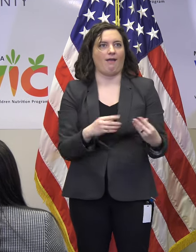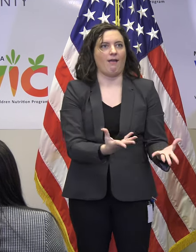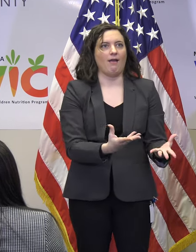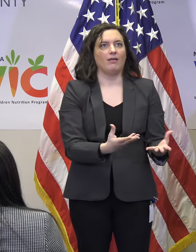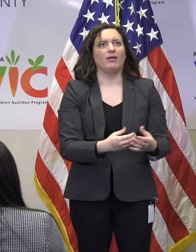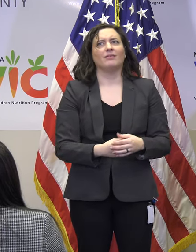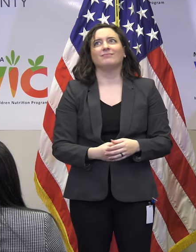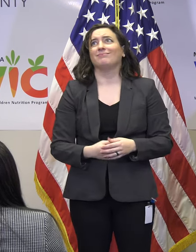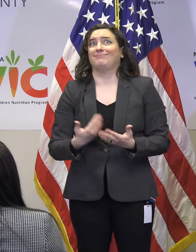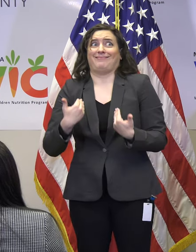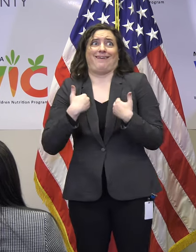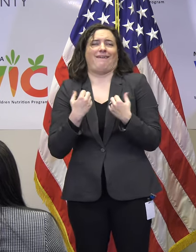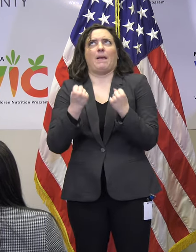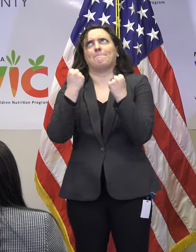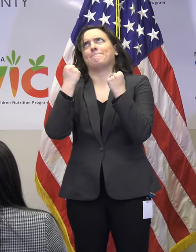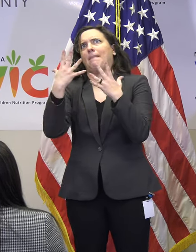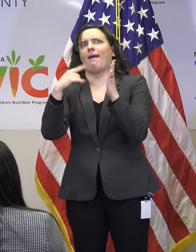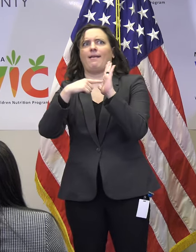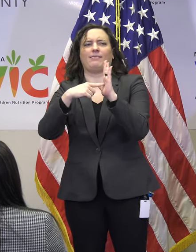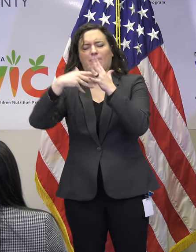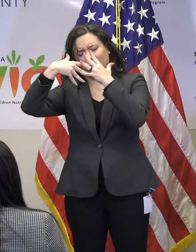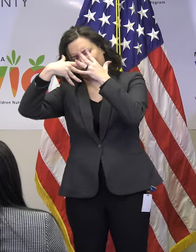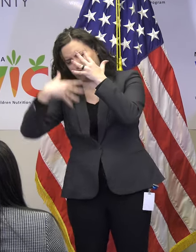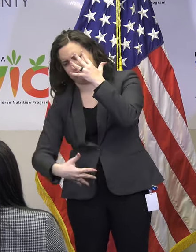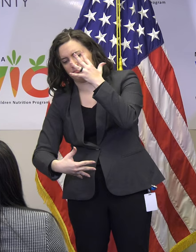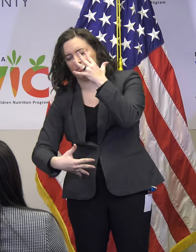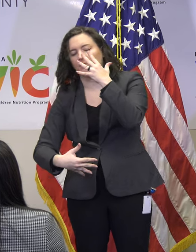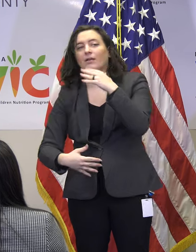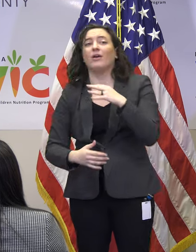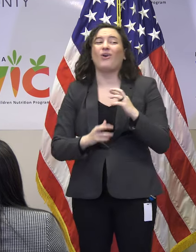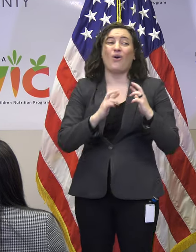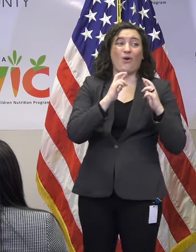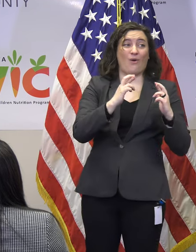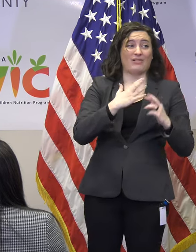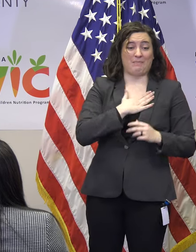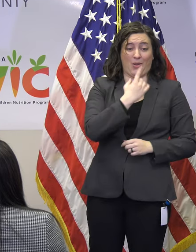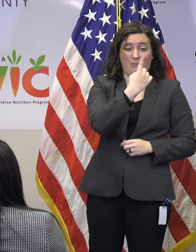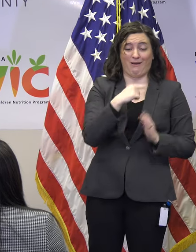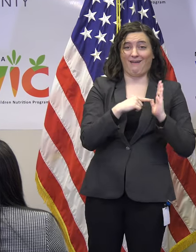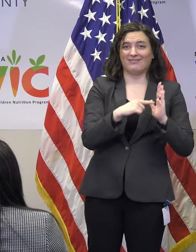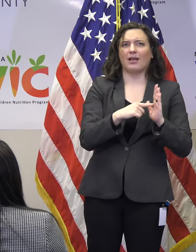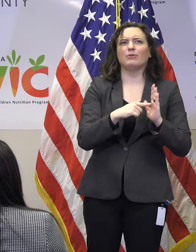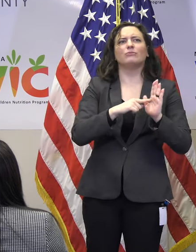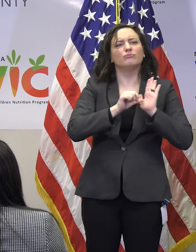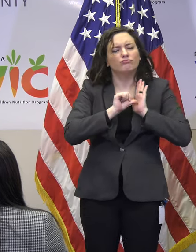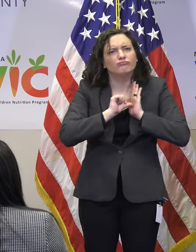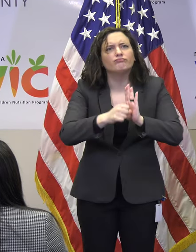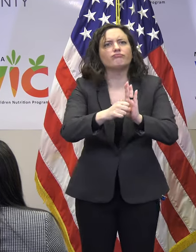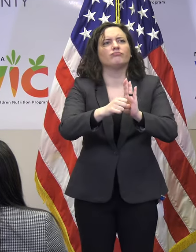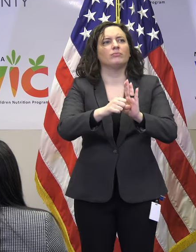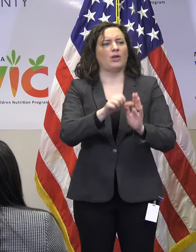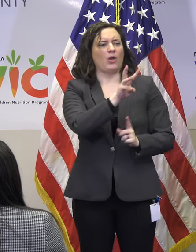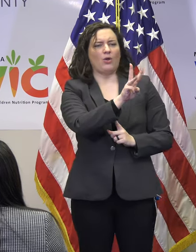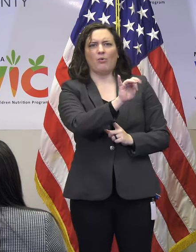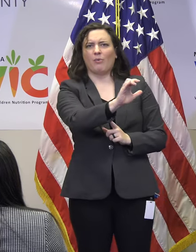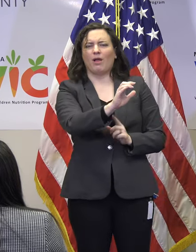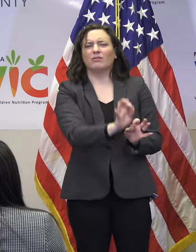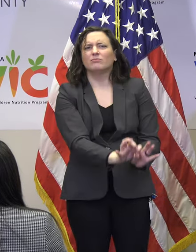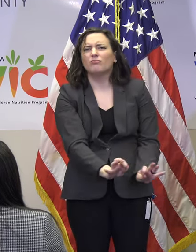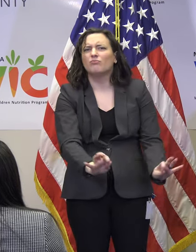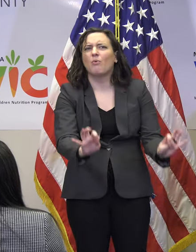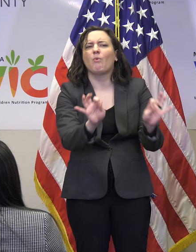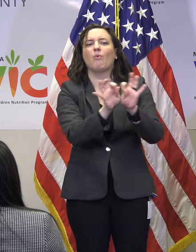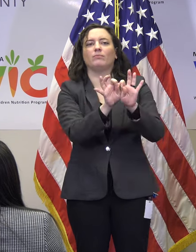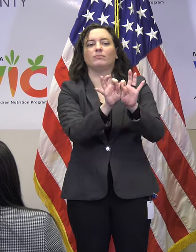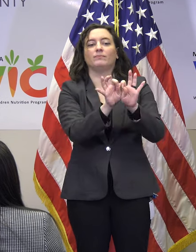more examples of why WIC is important in my life, but I hope that the example I gave today illustrates the importance of the WIC program. When I know someone is